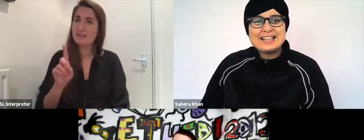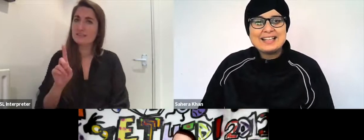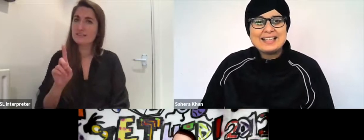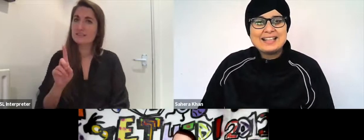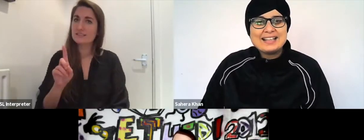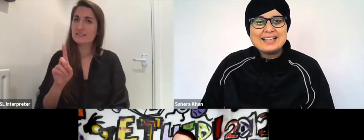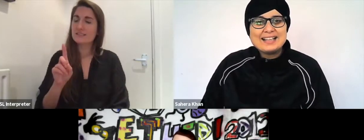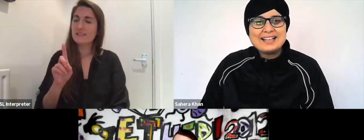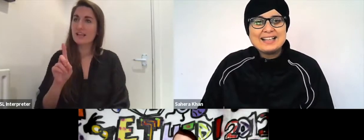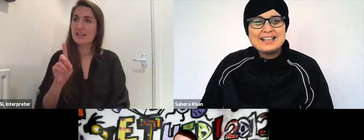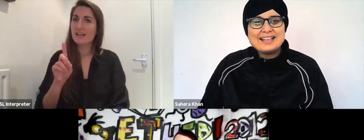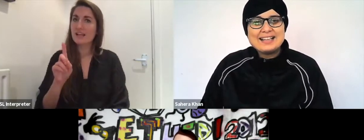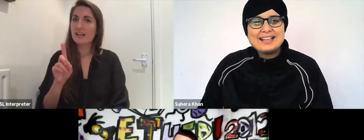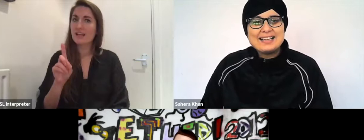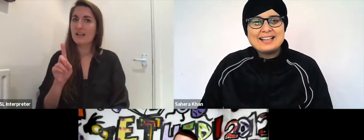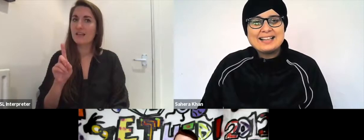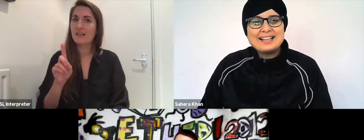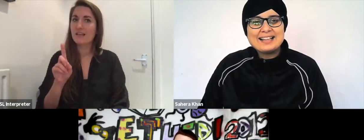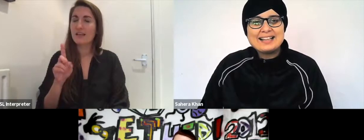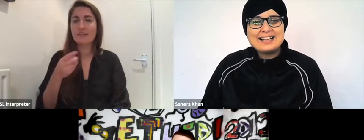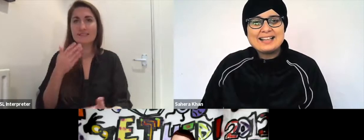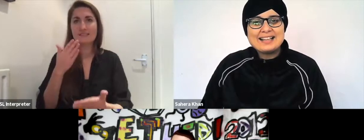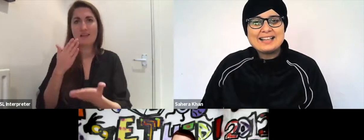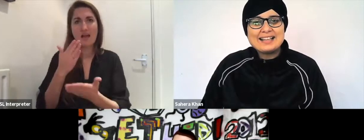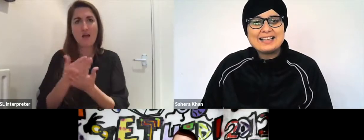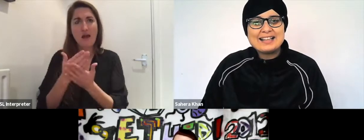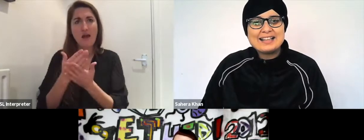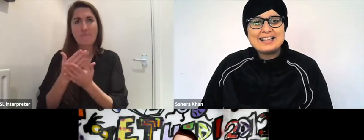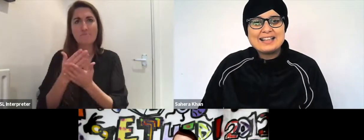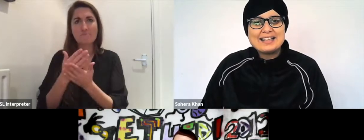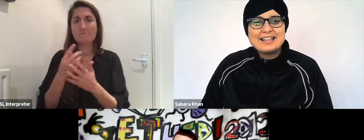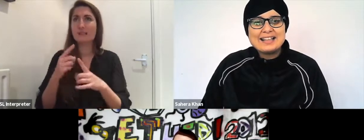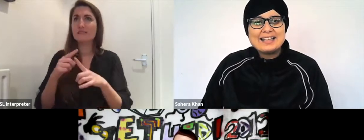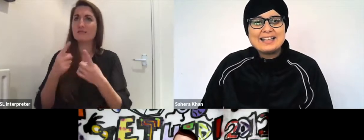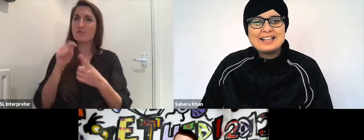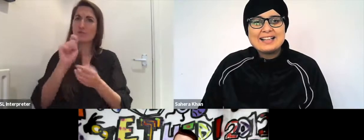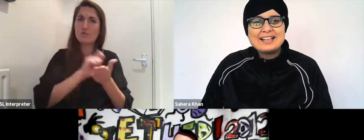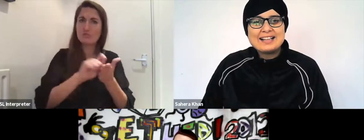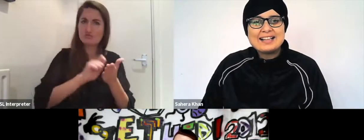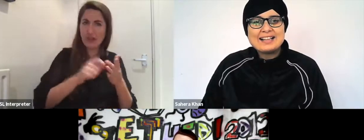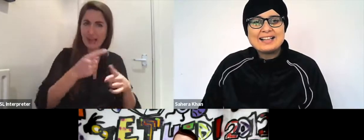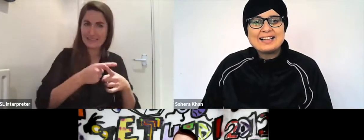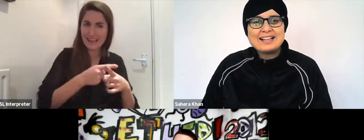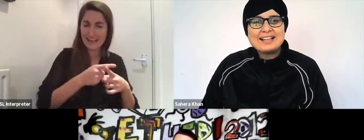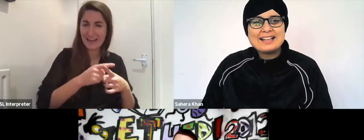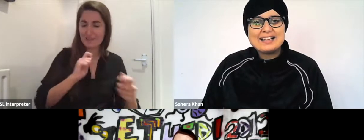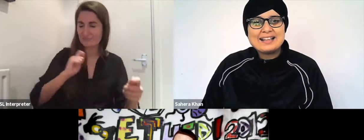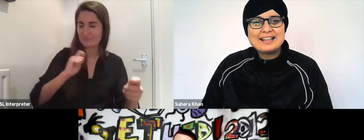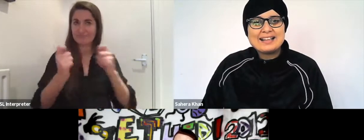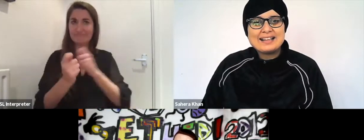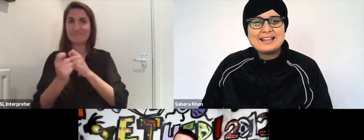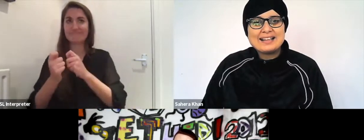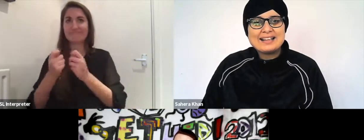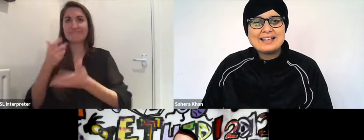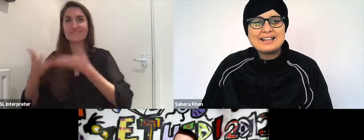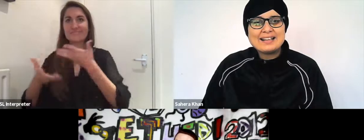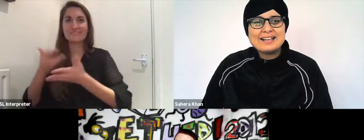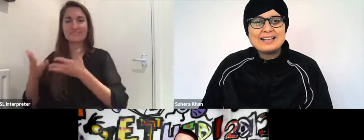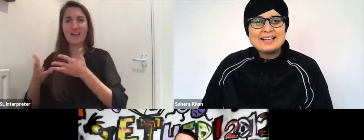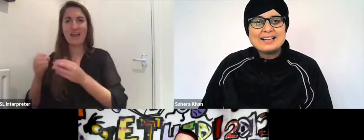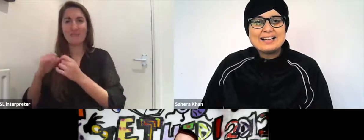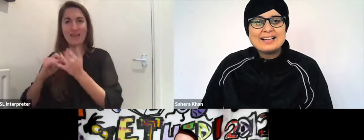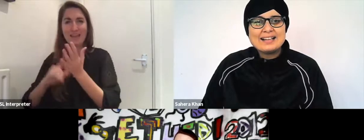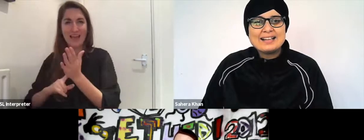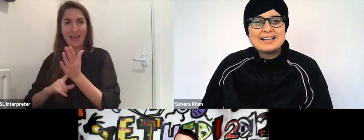have somebody writing in English and signing poetry. So I'm very impressed. But moving